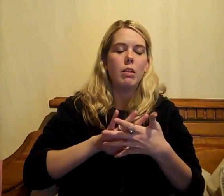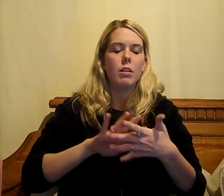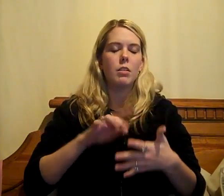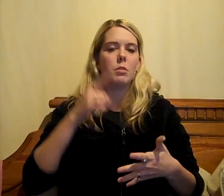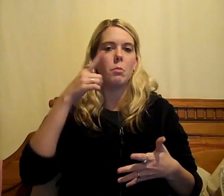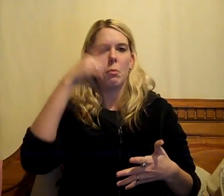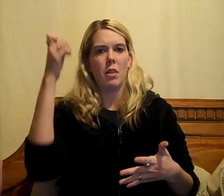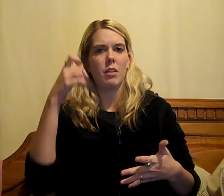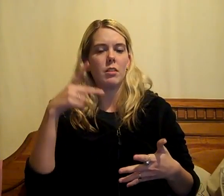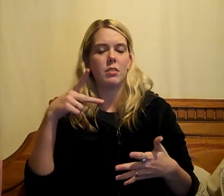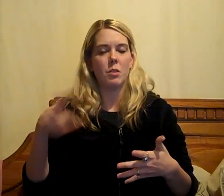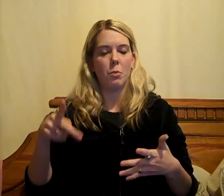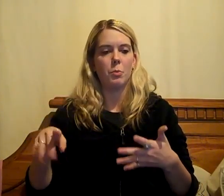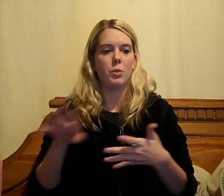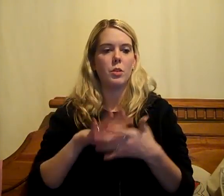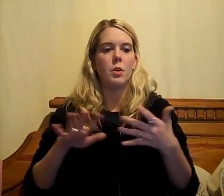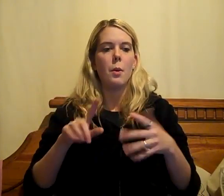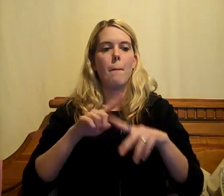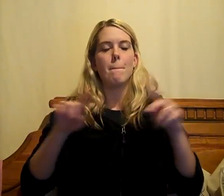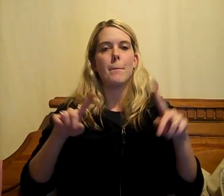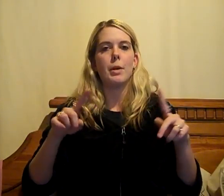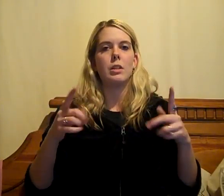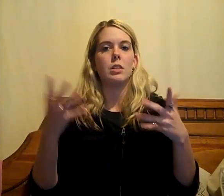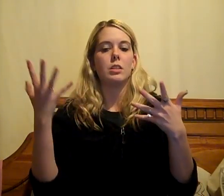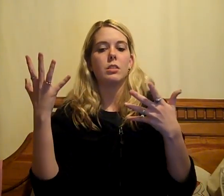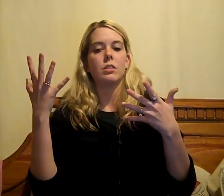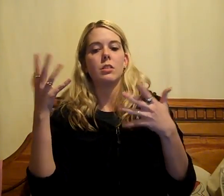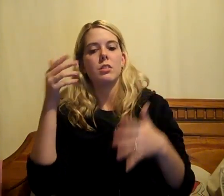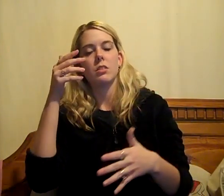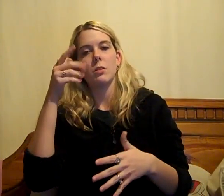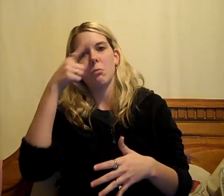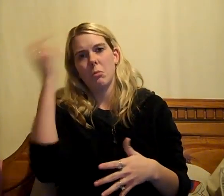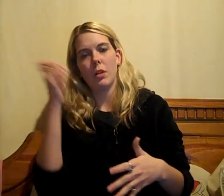You don't want to completely hide the black, however.